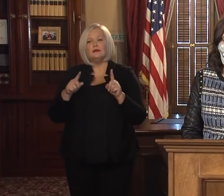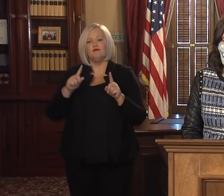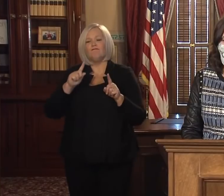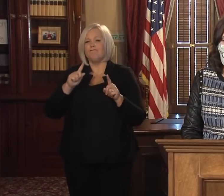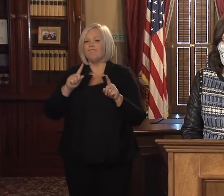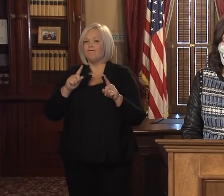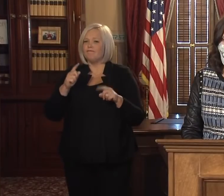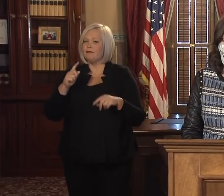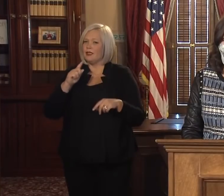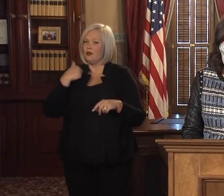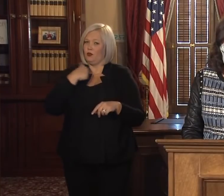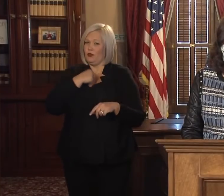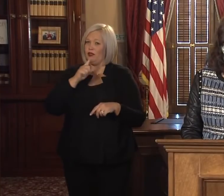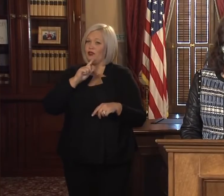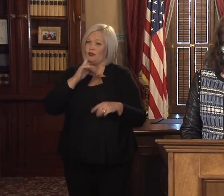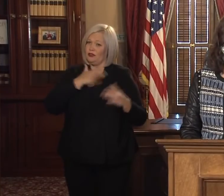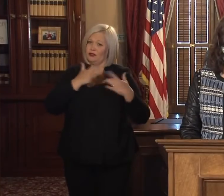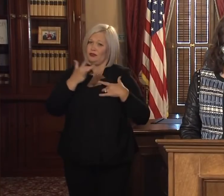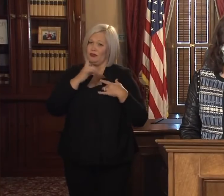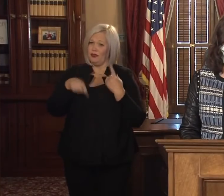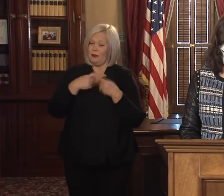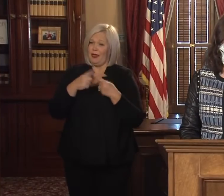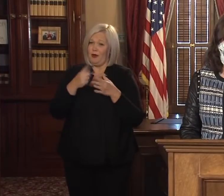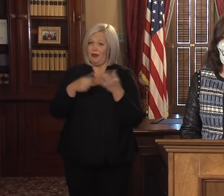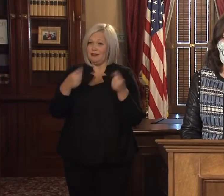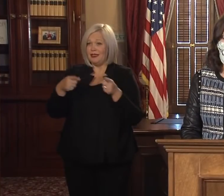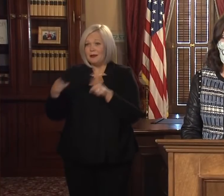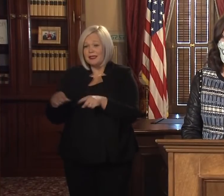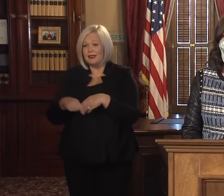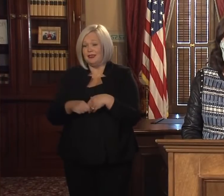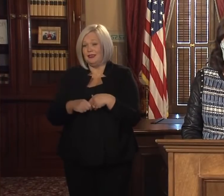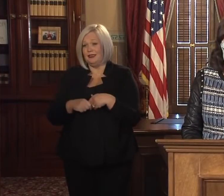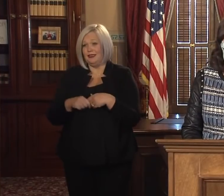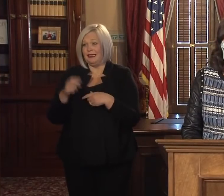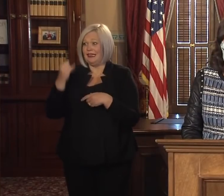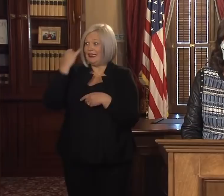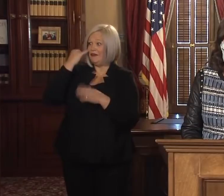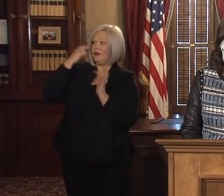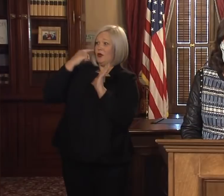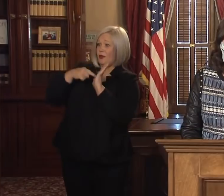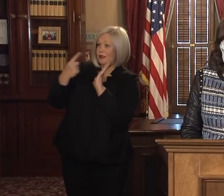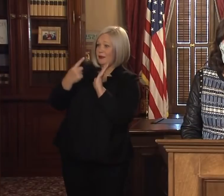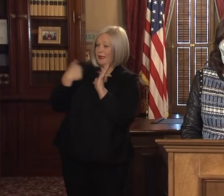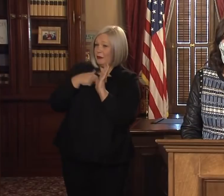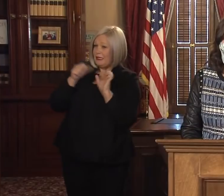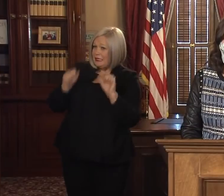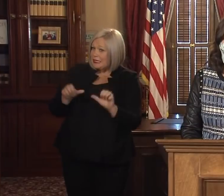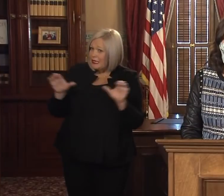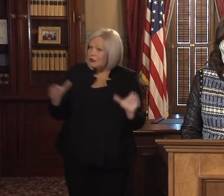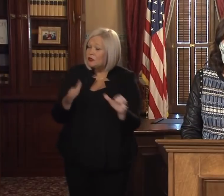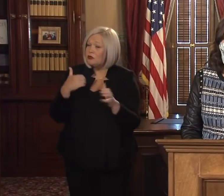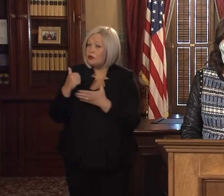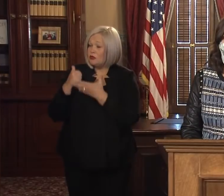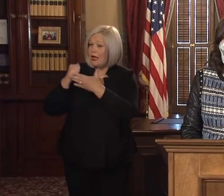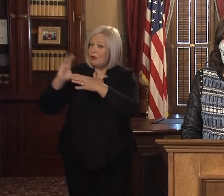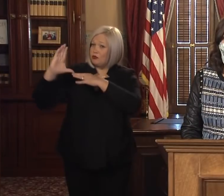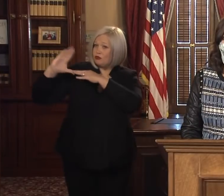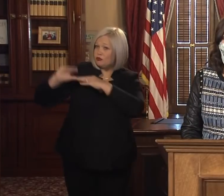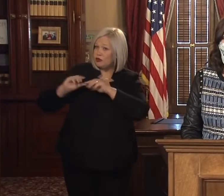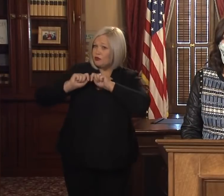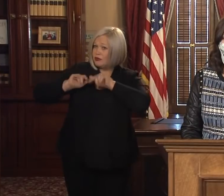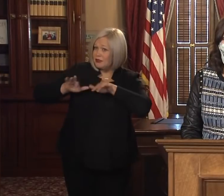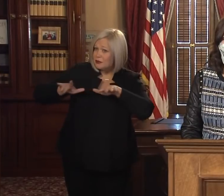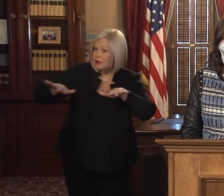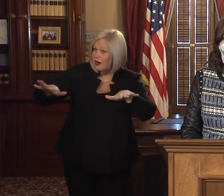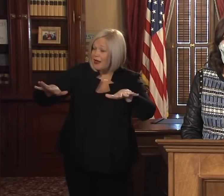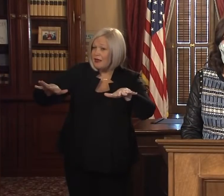concerned about what is happening and looking for ways, if there are, that we can address spread that is happening